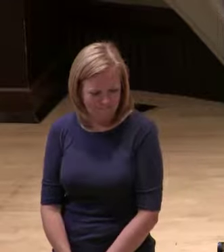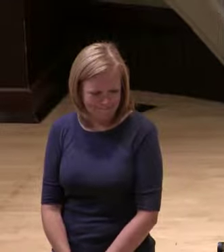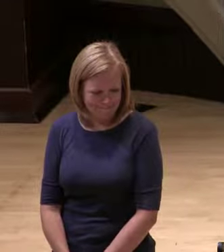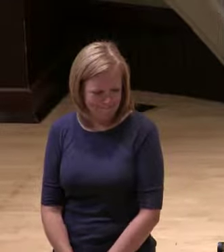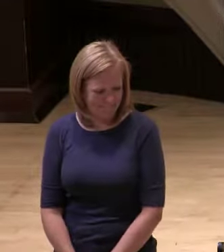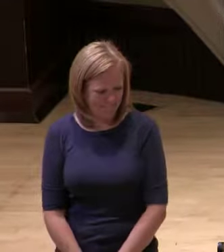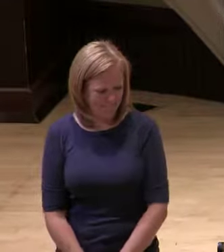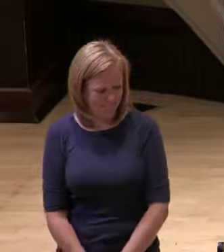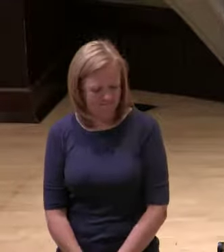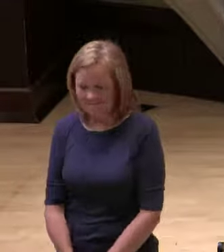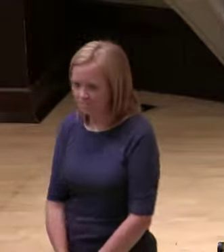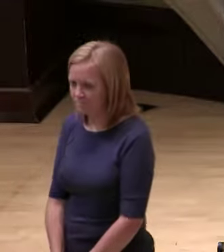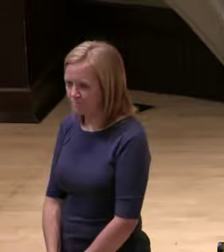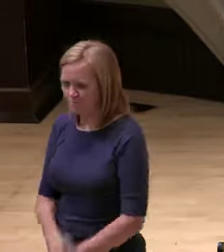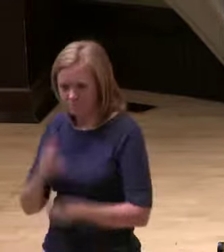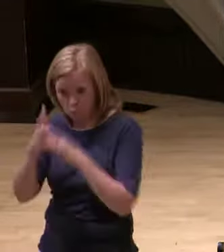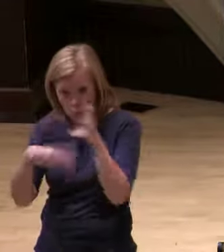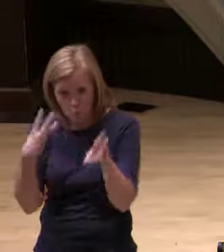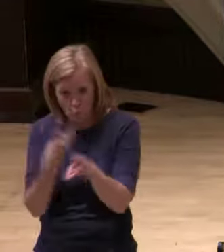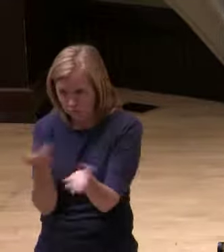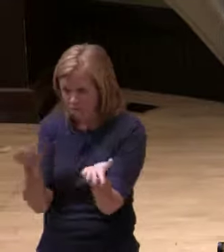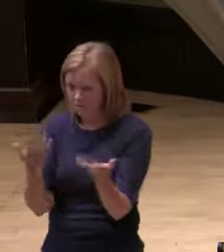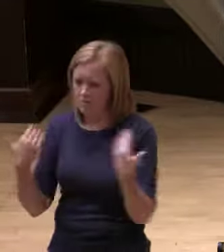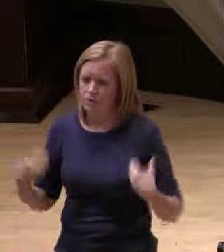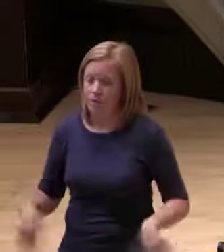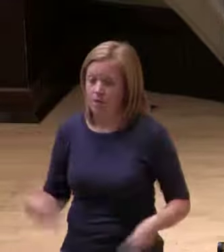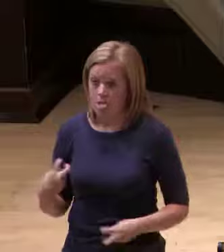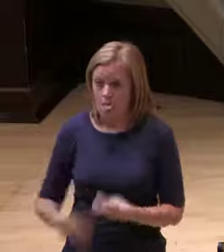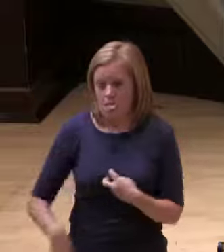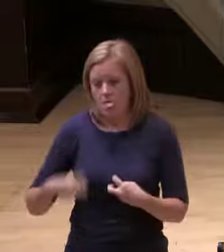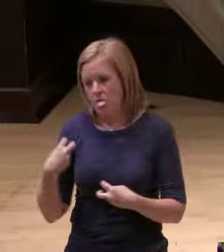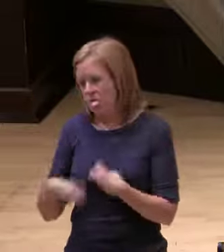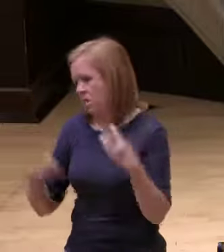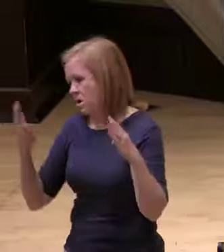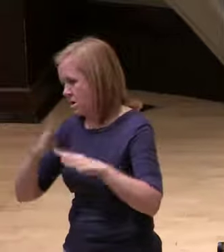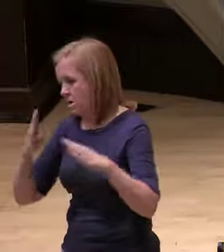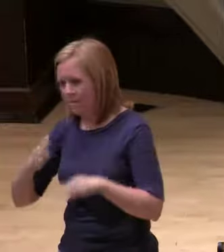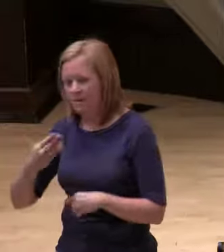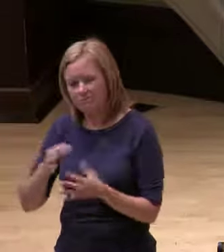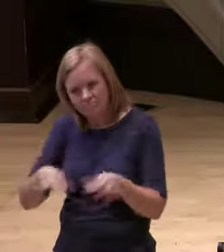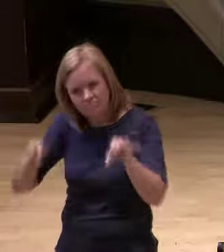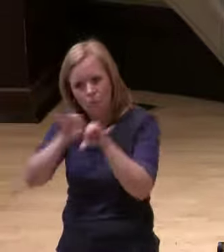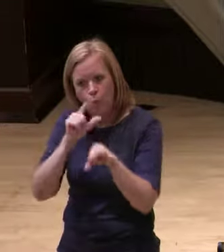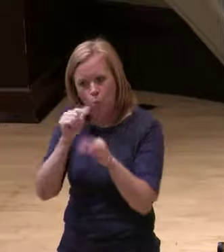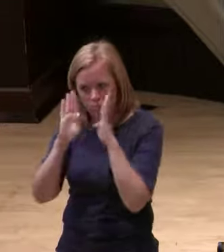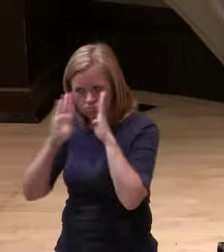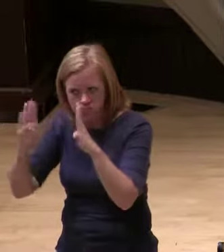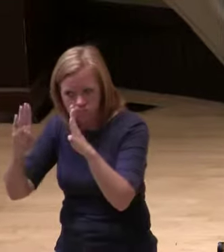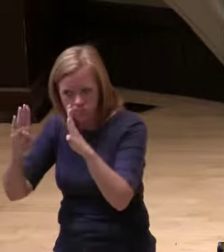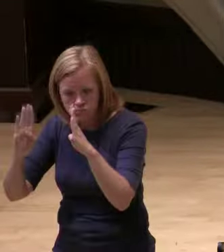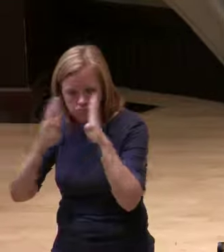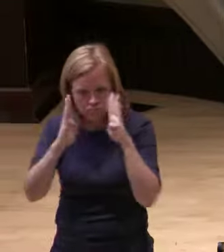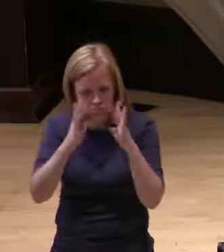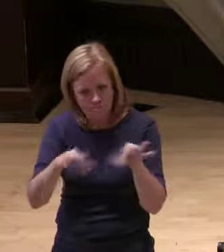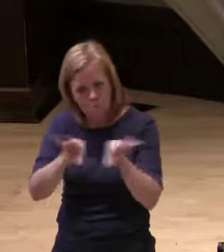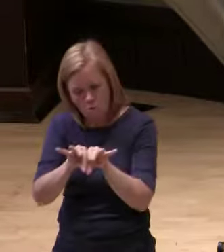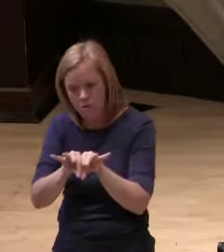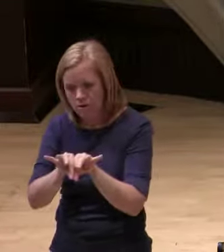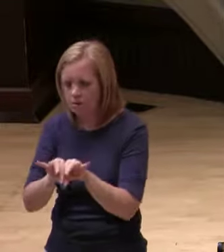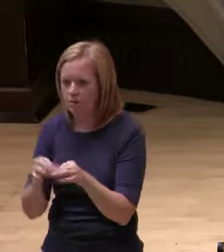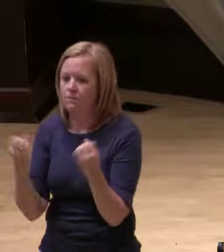We live in a very troubled world where who we listen to makes all the difference. There are so